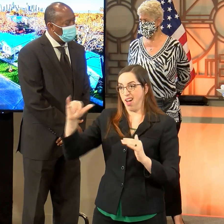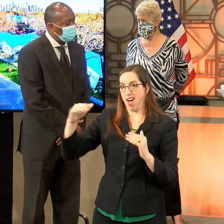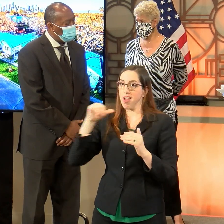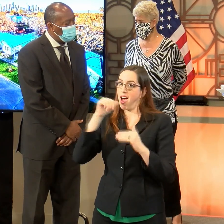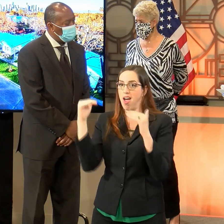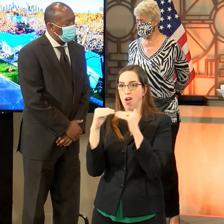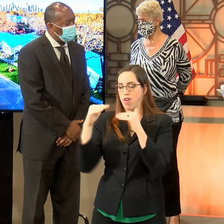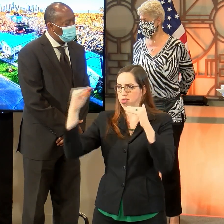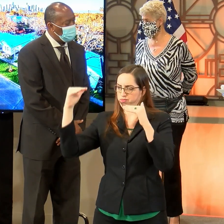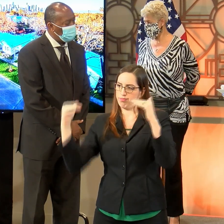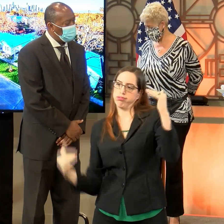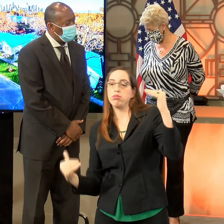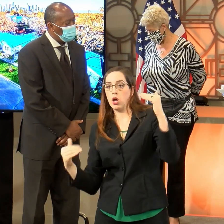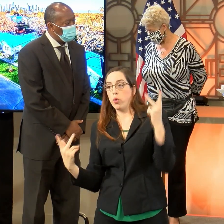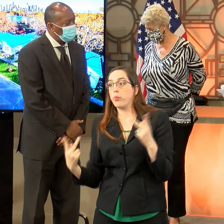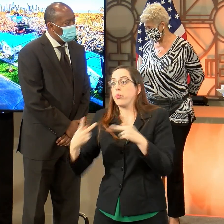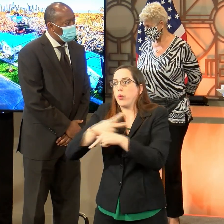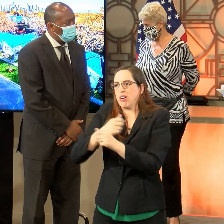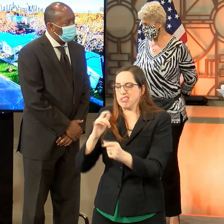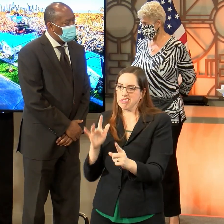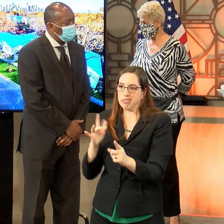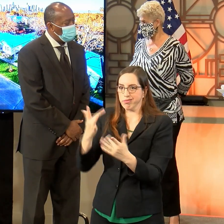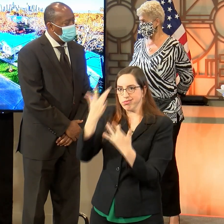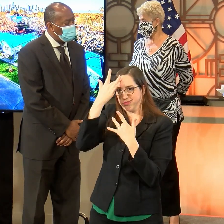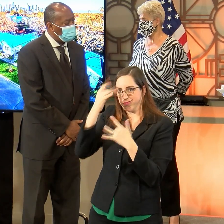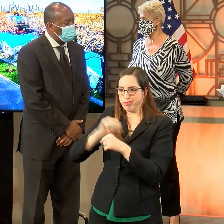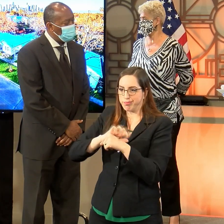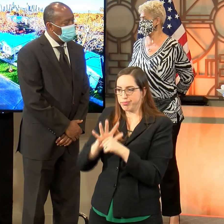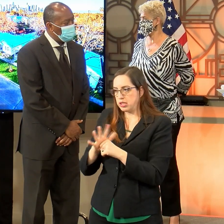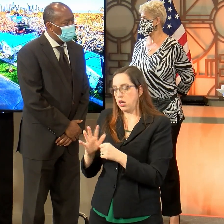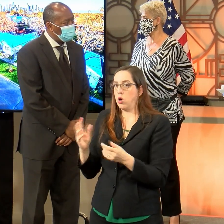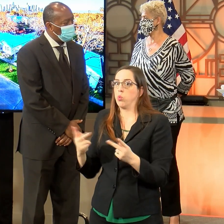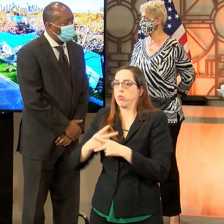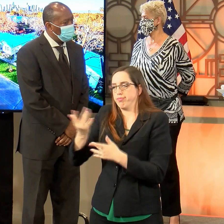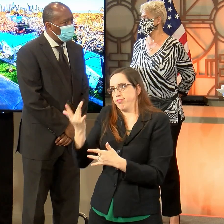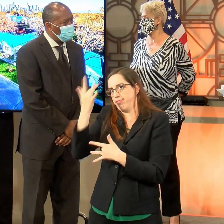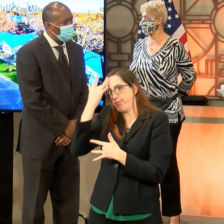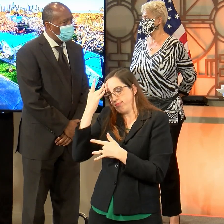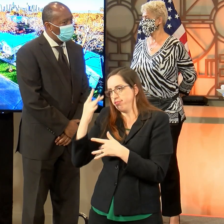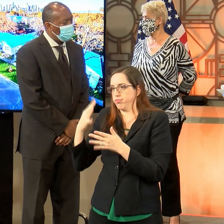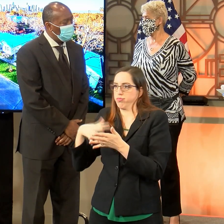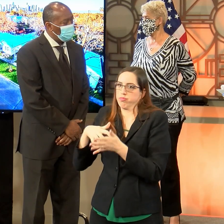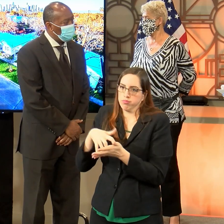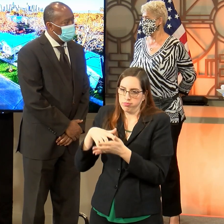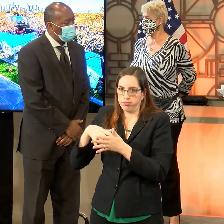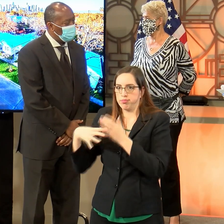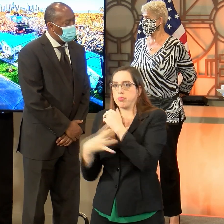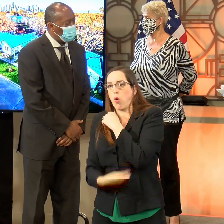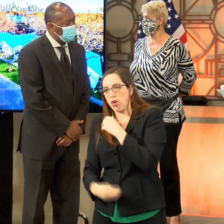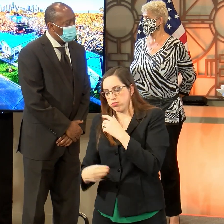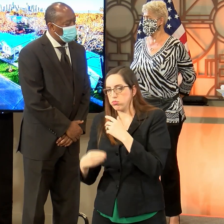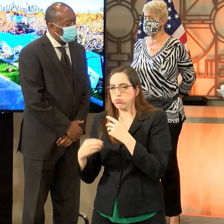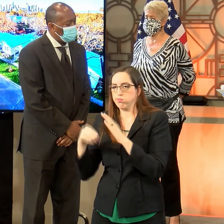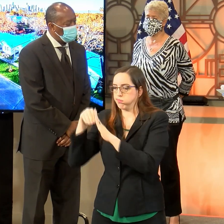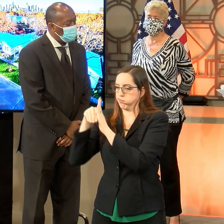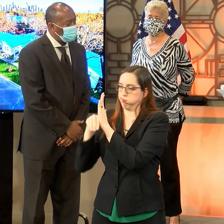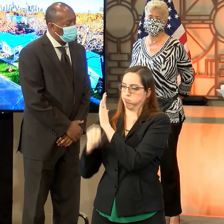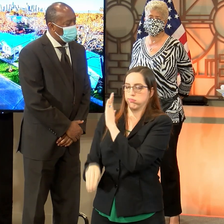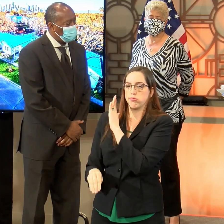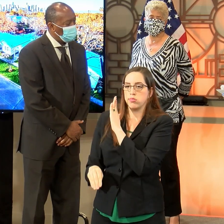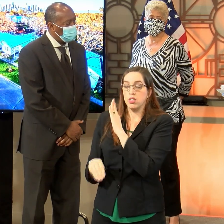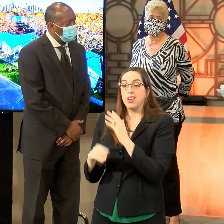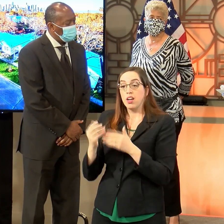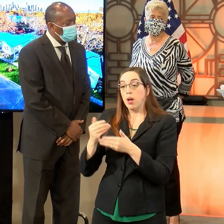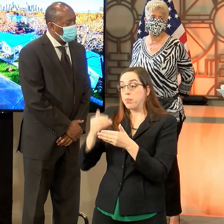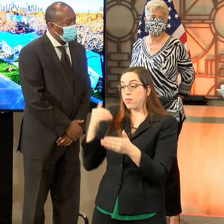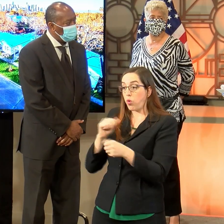and socioeconomic challenges facing our most vulnerable communities. Before COVID-19,